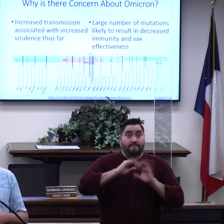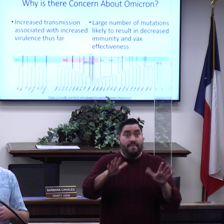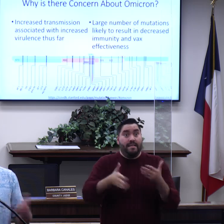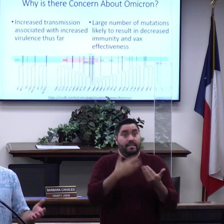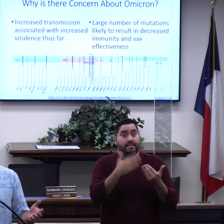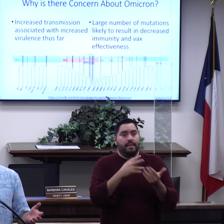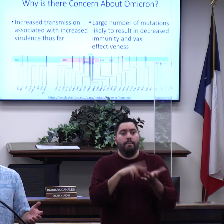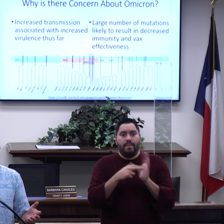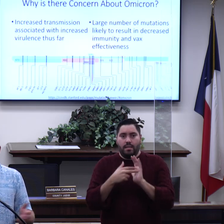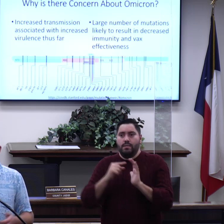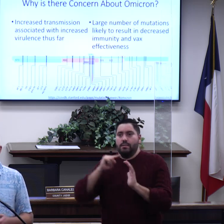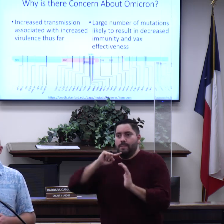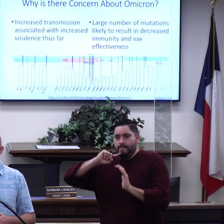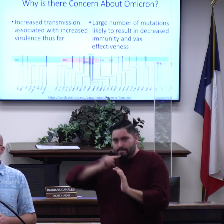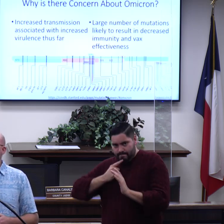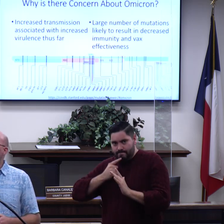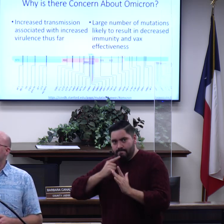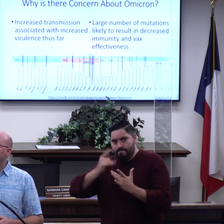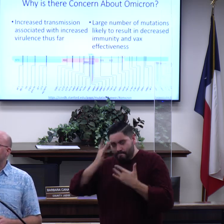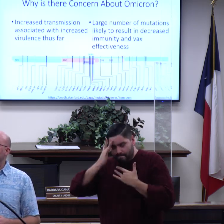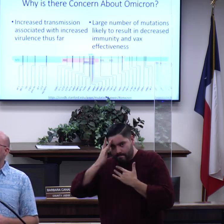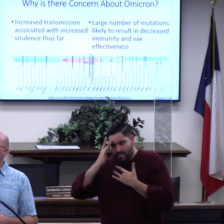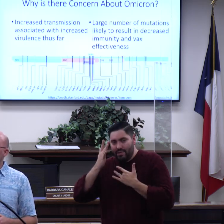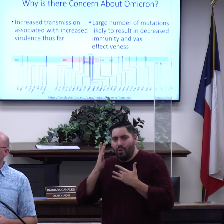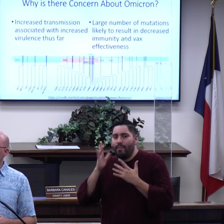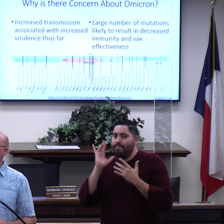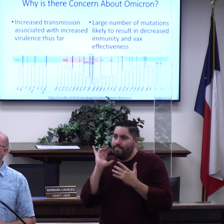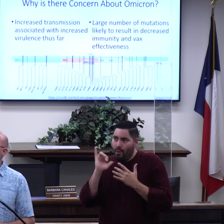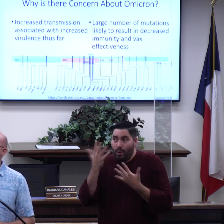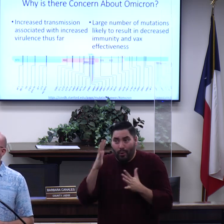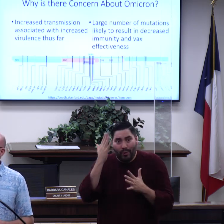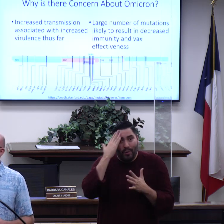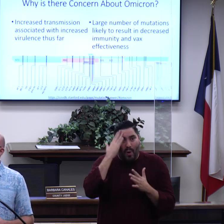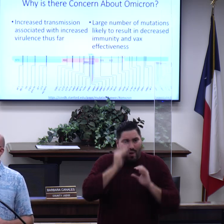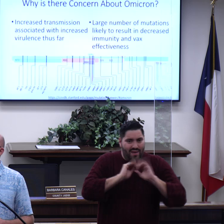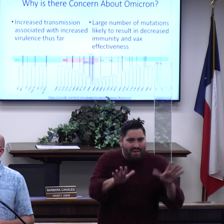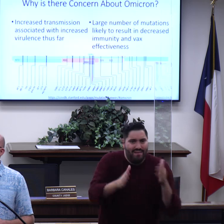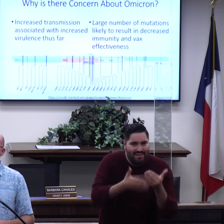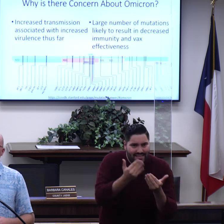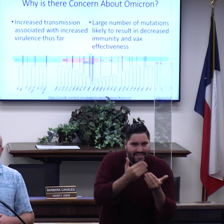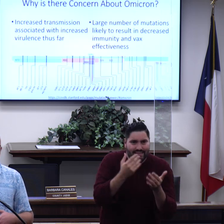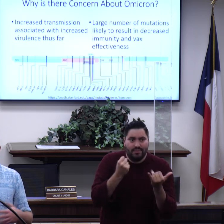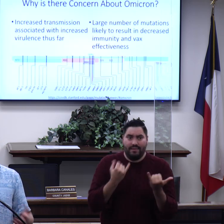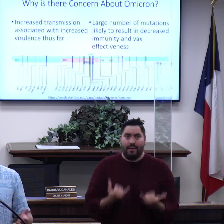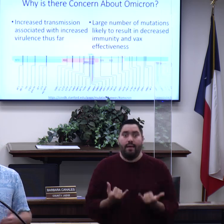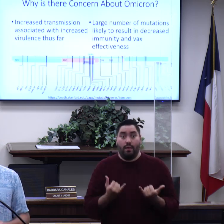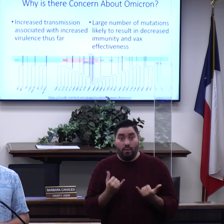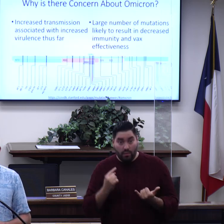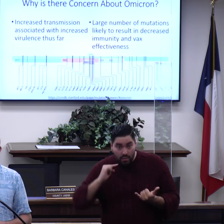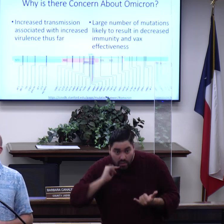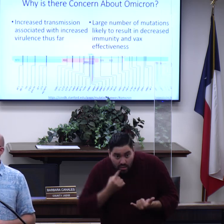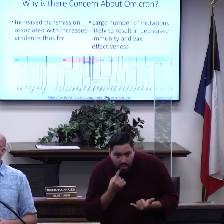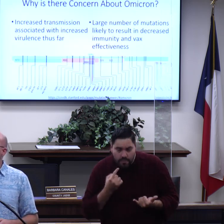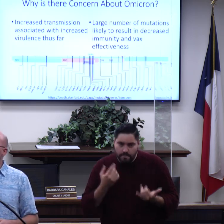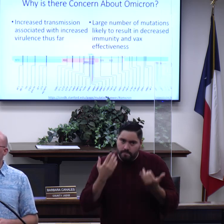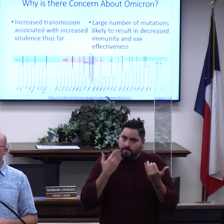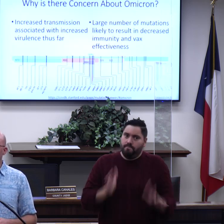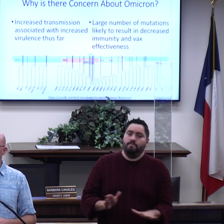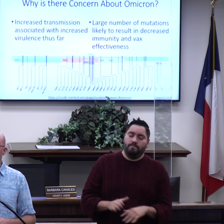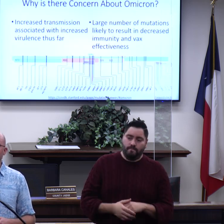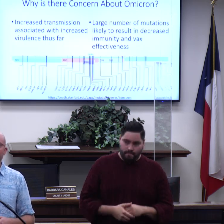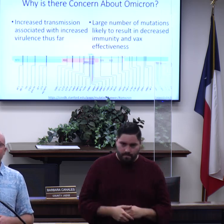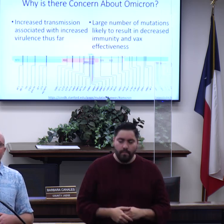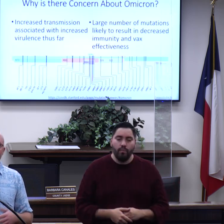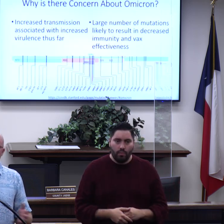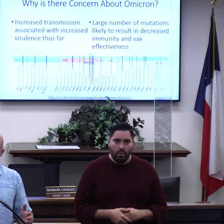because we know that there's increased transmissivity already based upon the little data that we have. Is there increased virulence? We're not